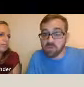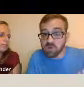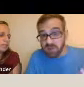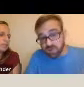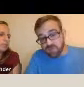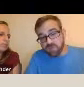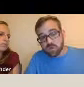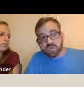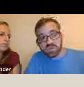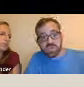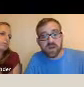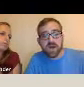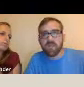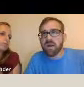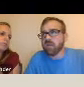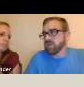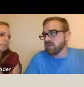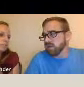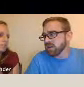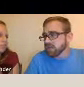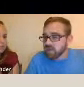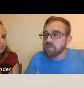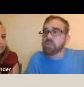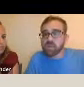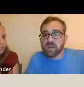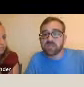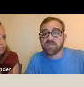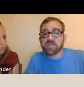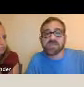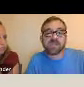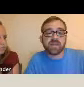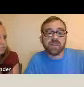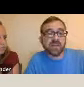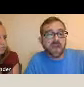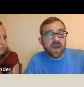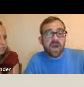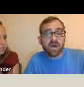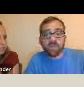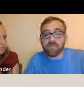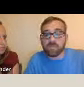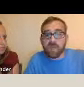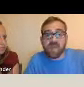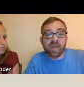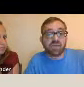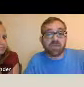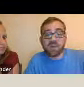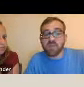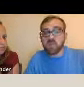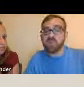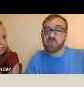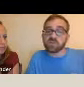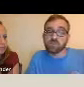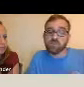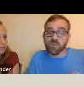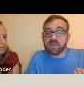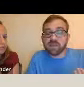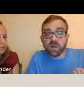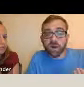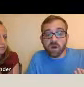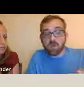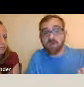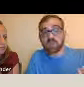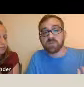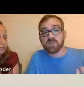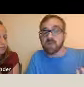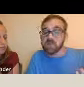intercultural communications course. That was the summer of 2016. And then we finished raising